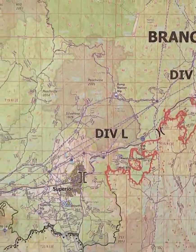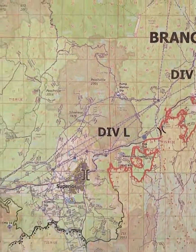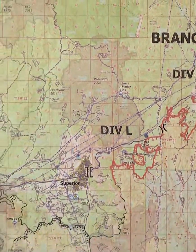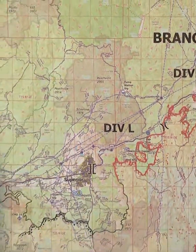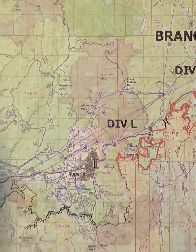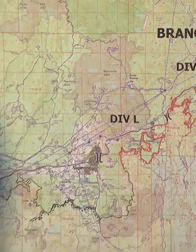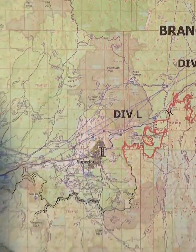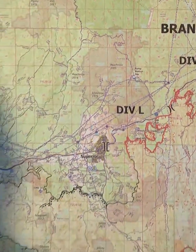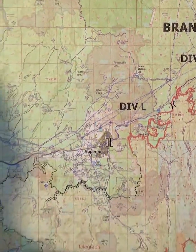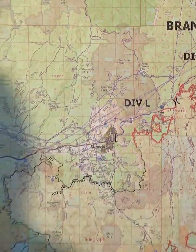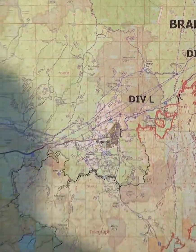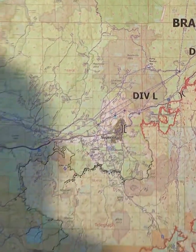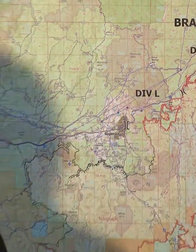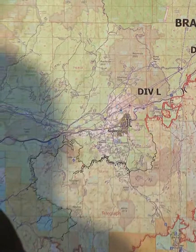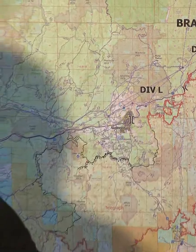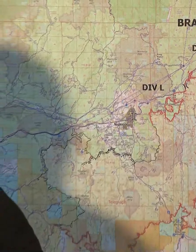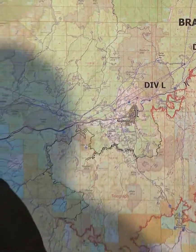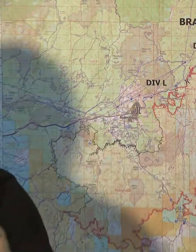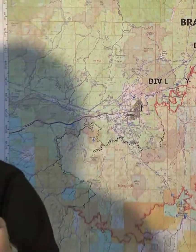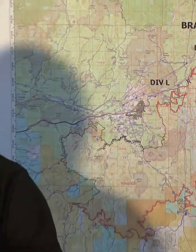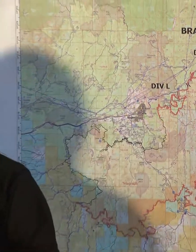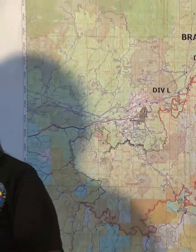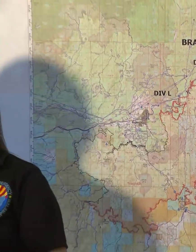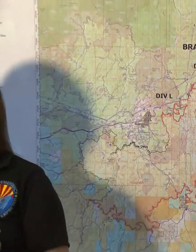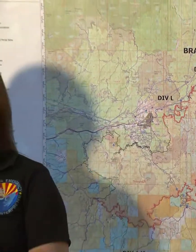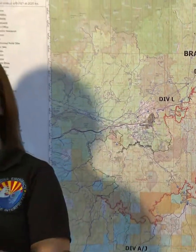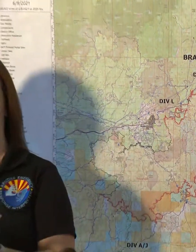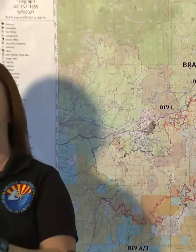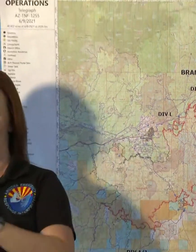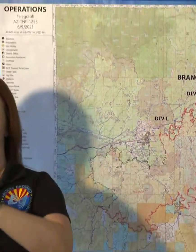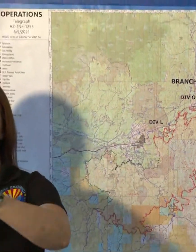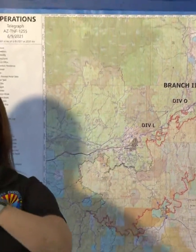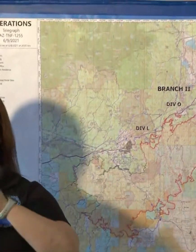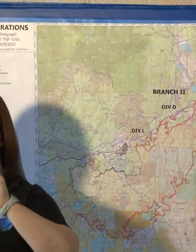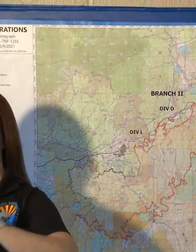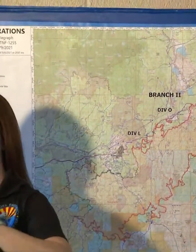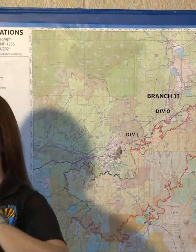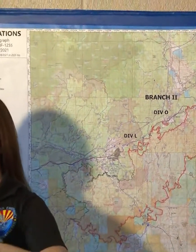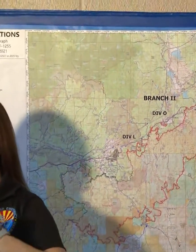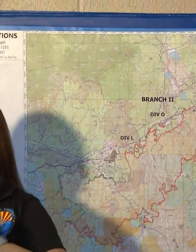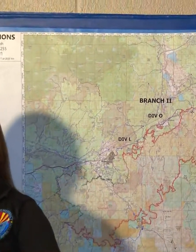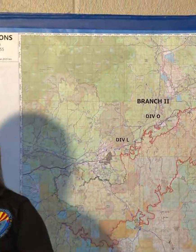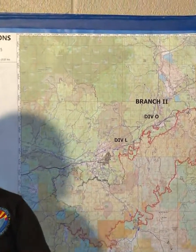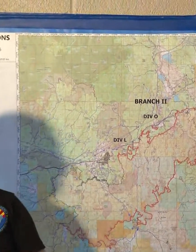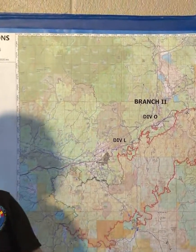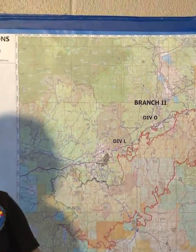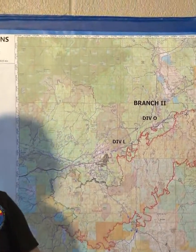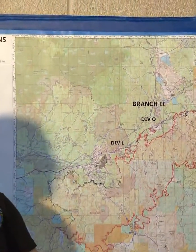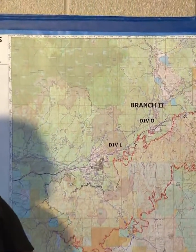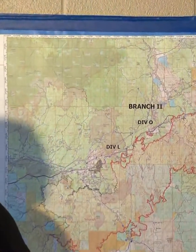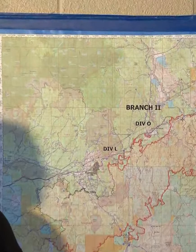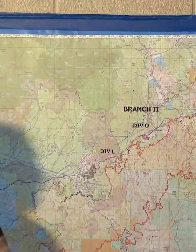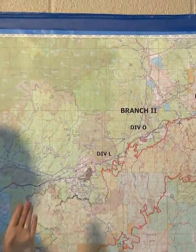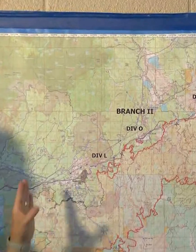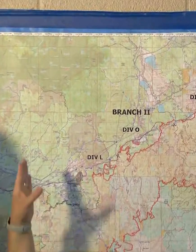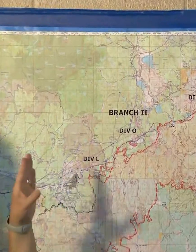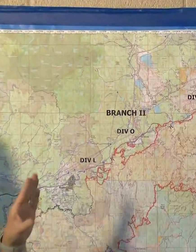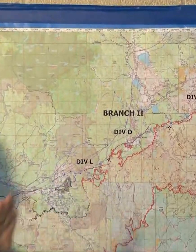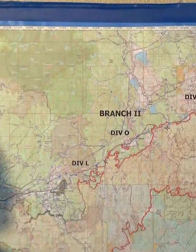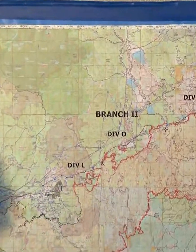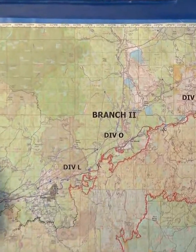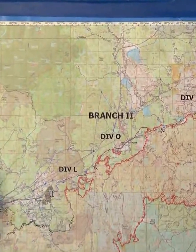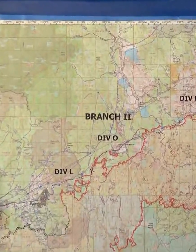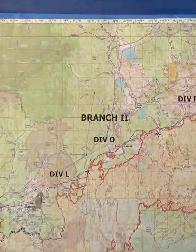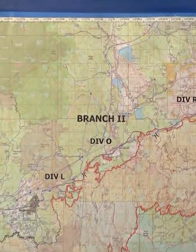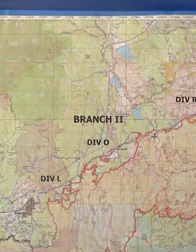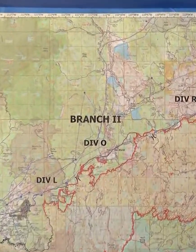manner where we aren't going to be threatening structures. As we come on around the fire, we're going to be working